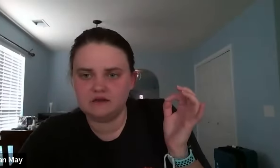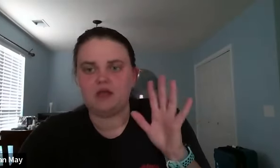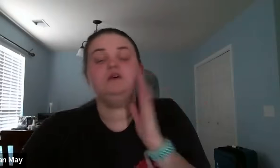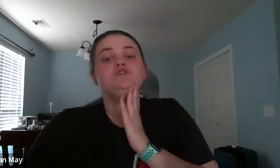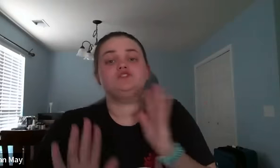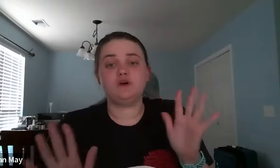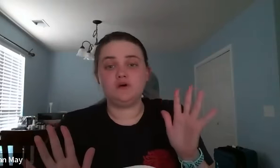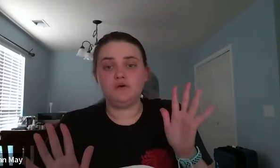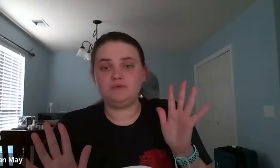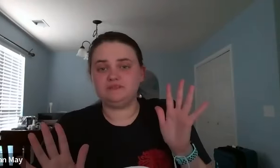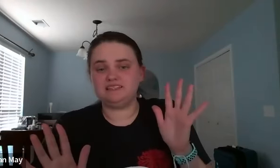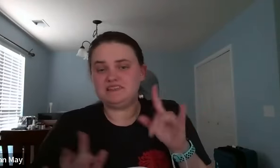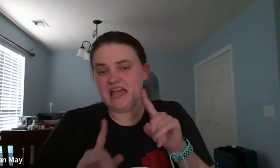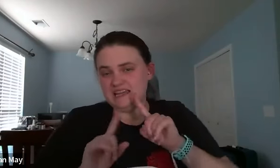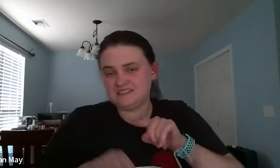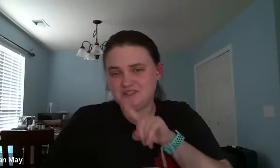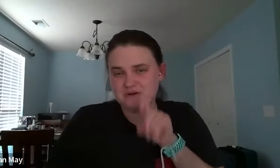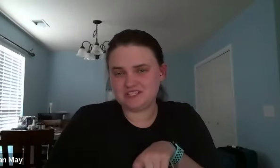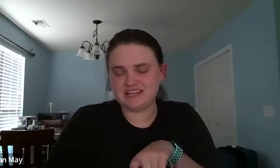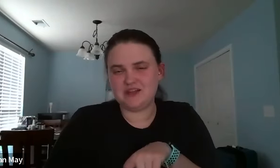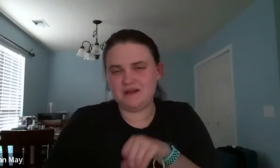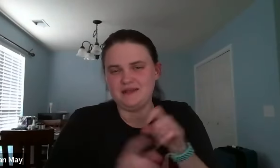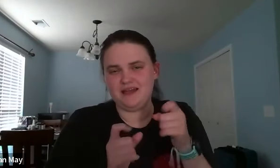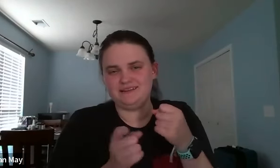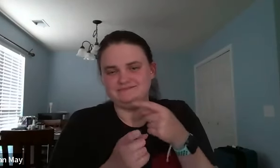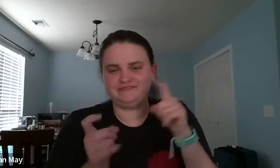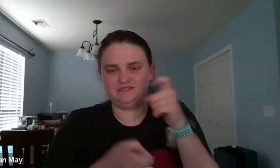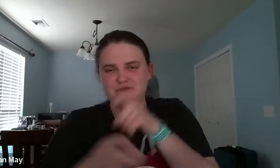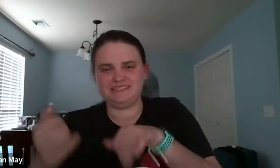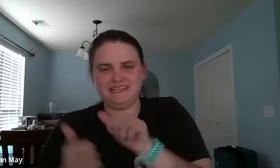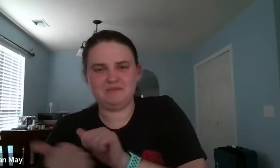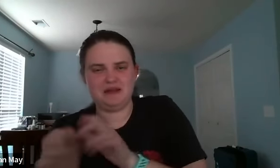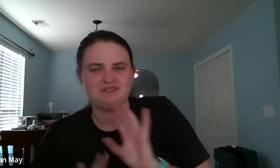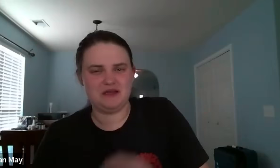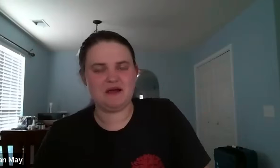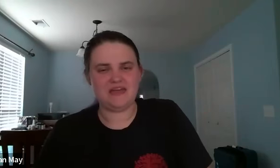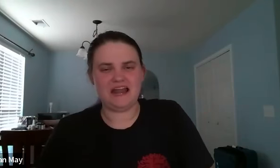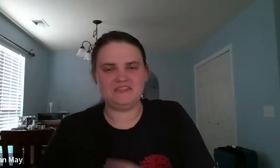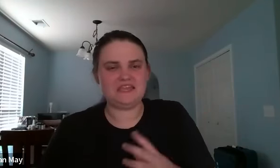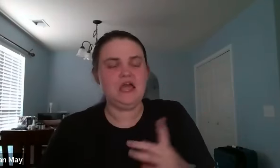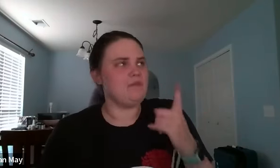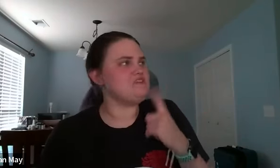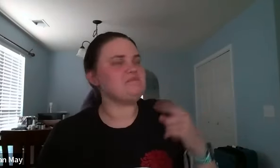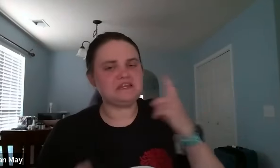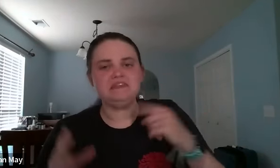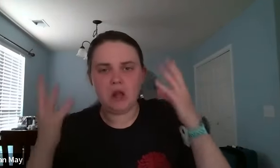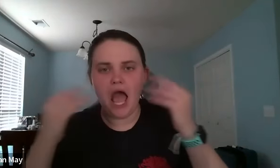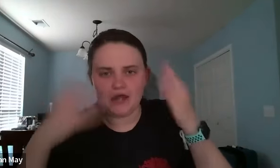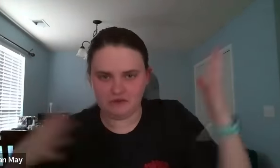Okay. So did that answer your questions? I know I kept kind of twisting it up and I'm sorry about that. I'm getting a little hot over